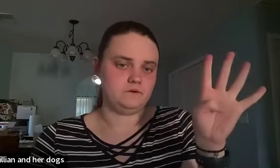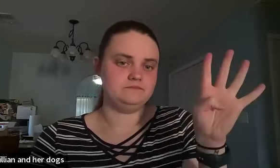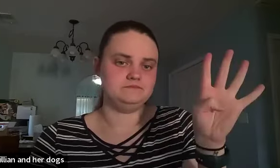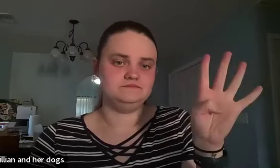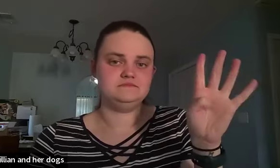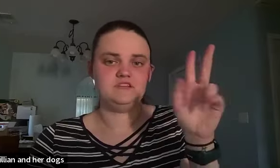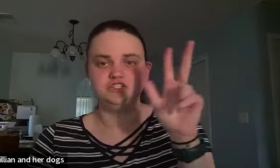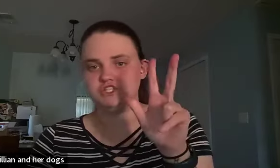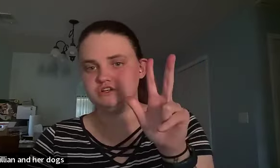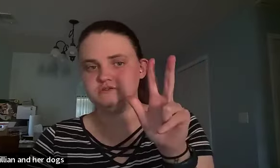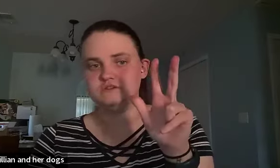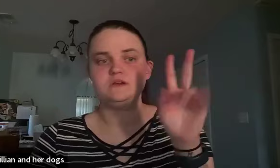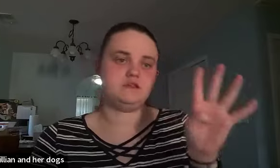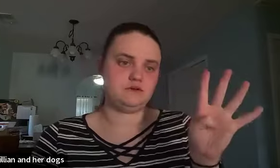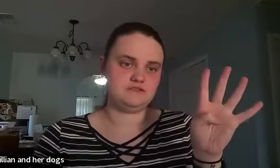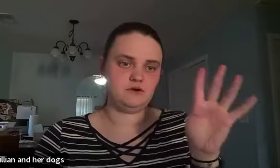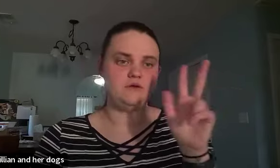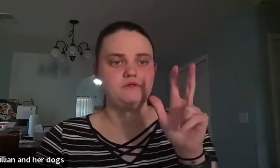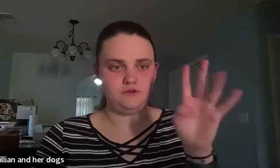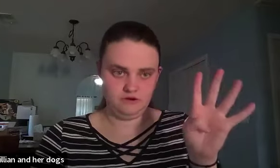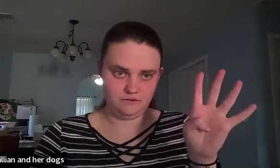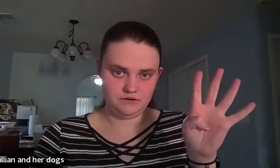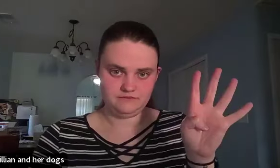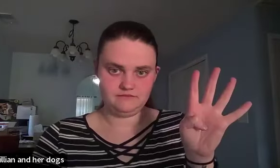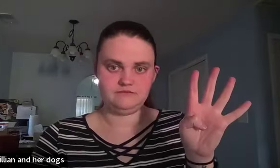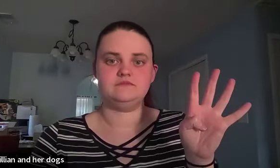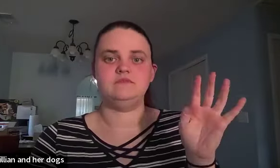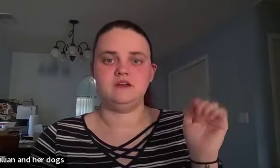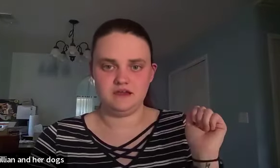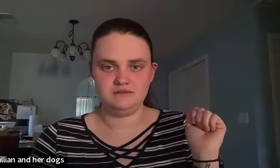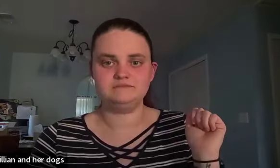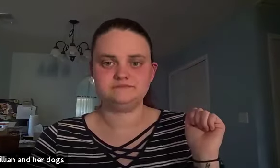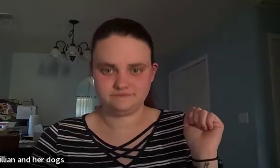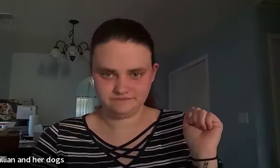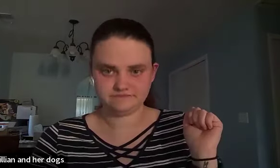34. It just starts with 3 and then goes to the 4. 34. Okay.